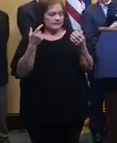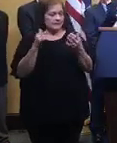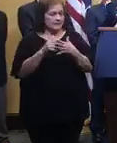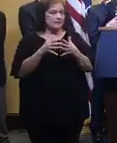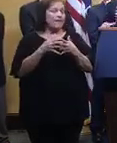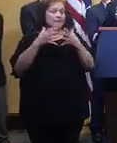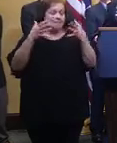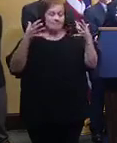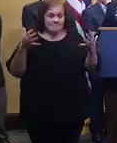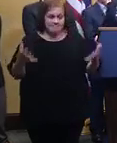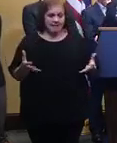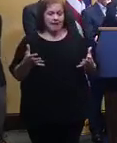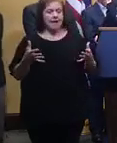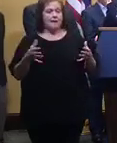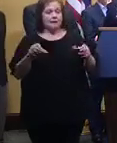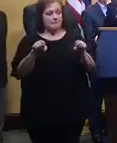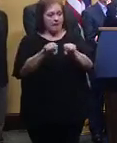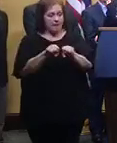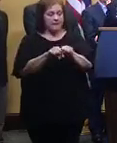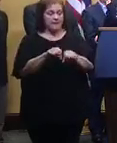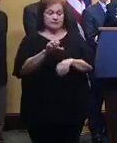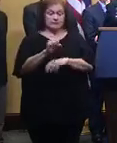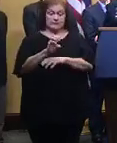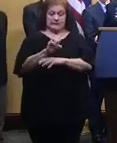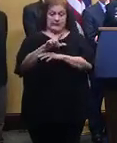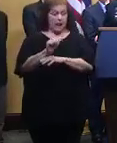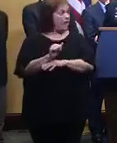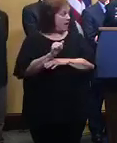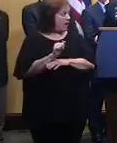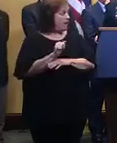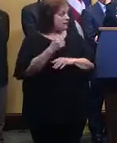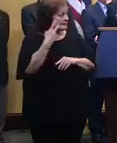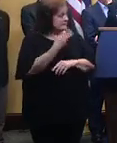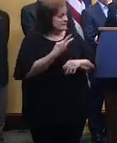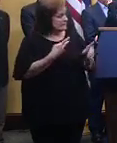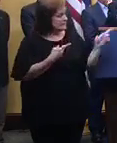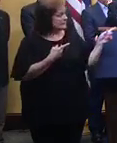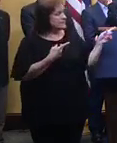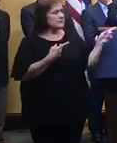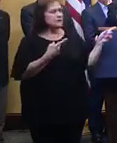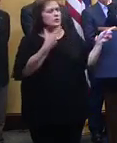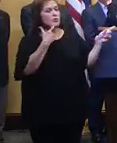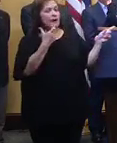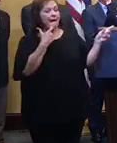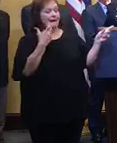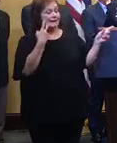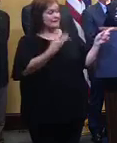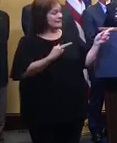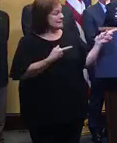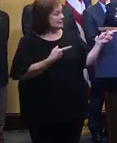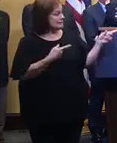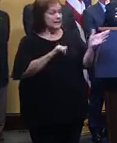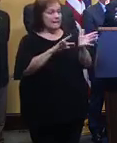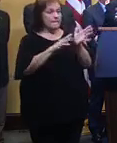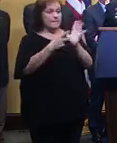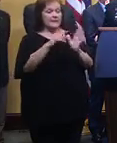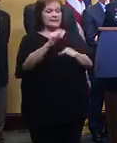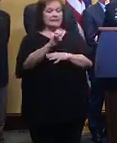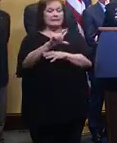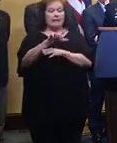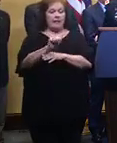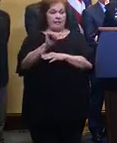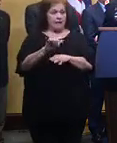electric. SELA is a very small portion. Thank you, Mayor. What's in red represents the SELA